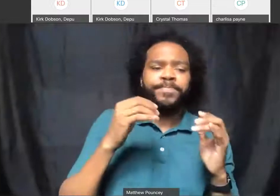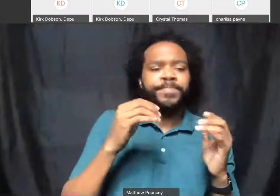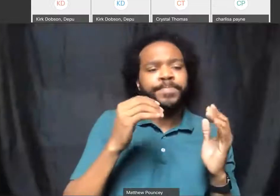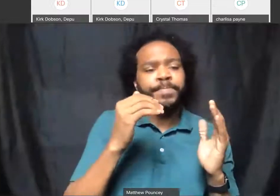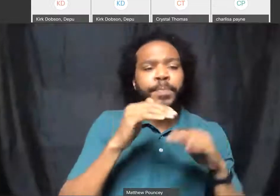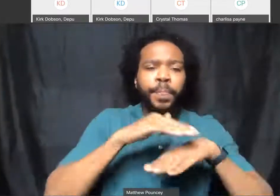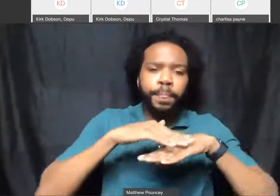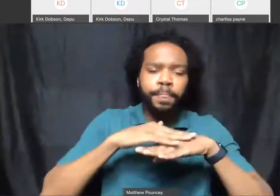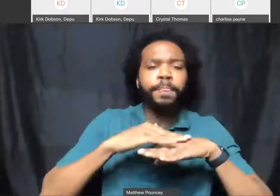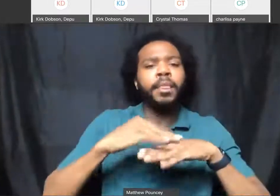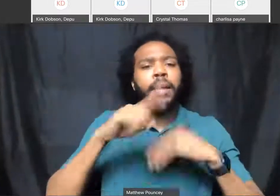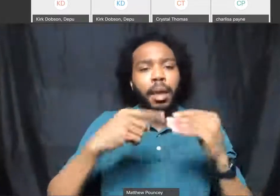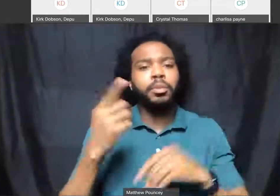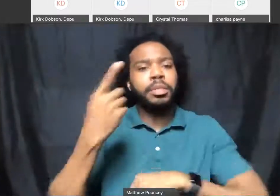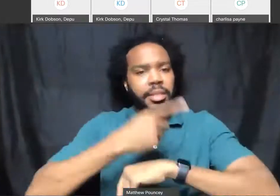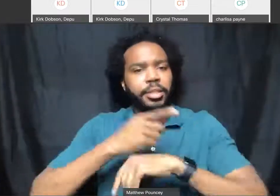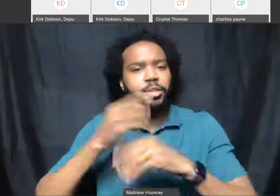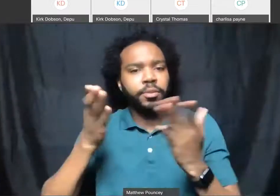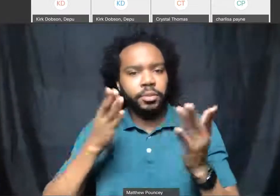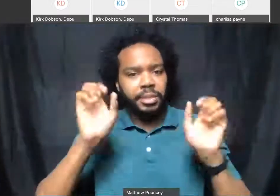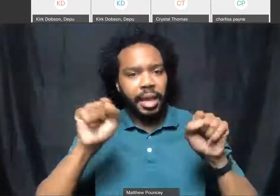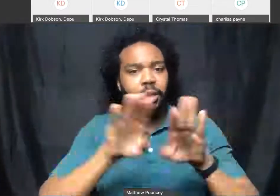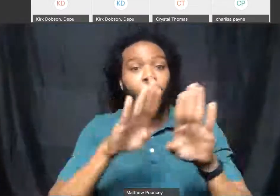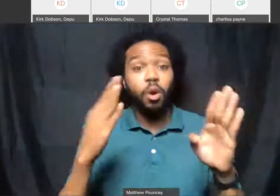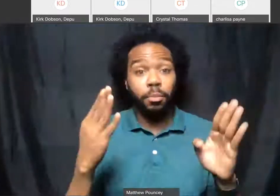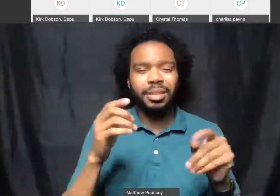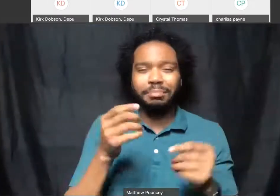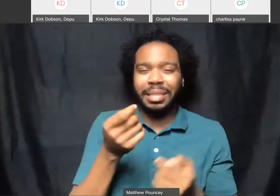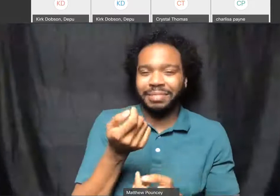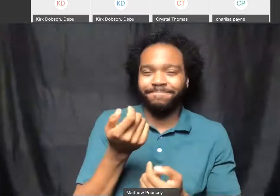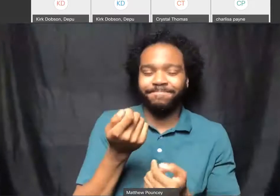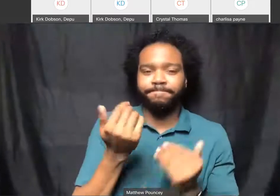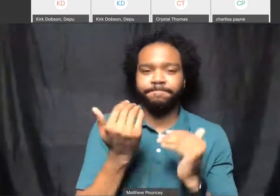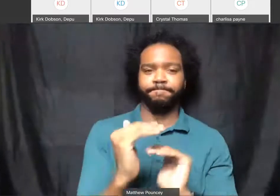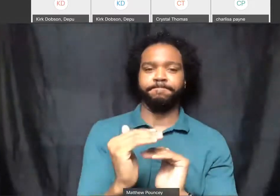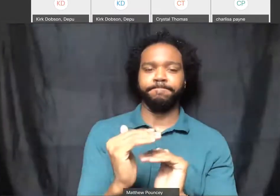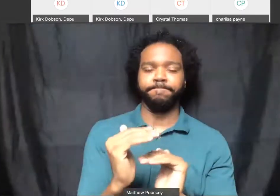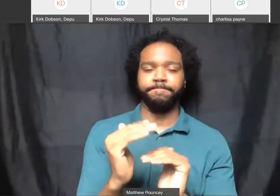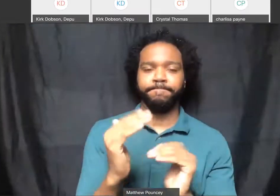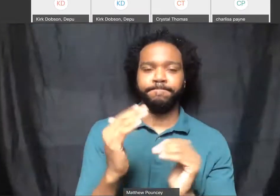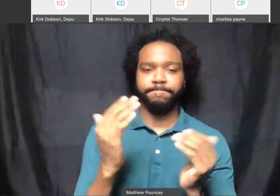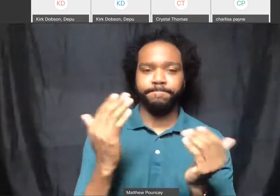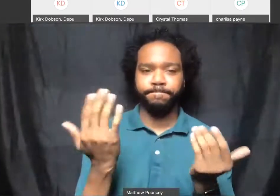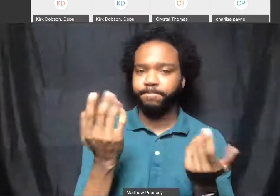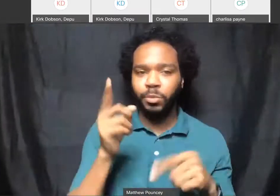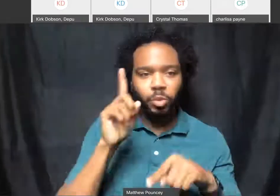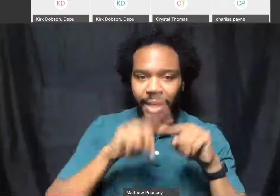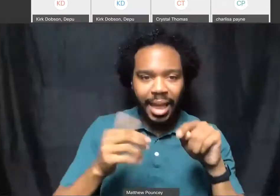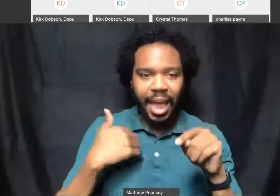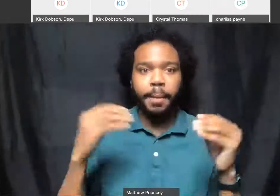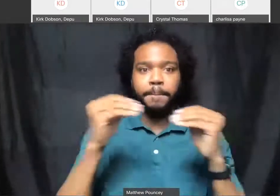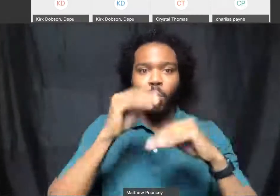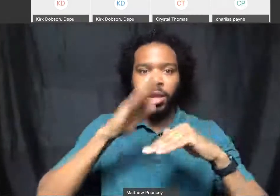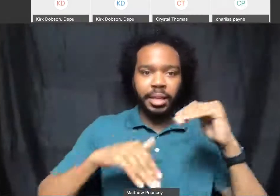reopen. It's quite limited in that you cannot have more than 10 people in a room, but